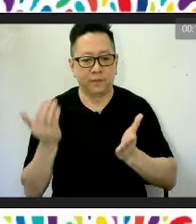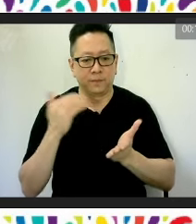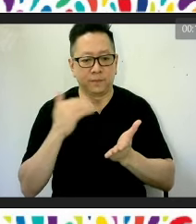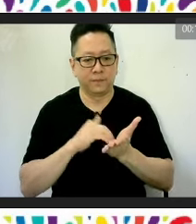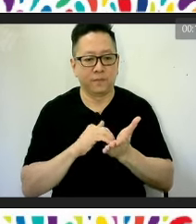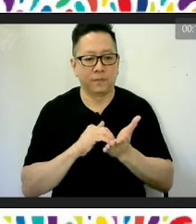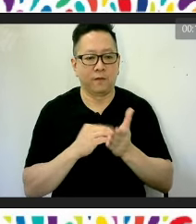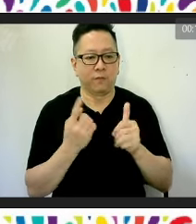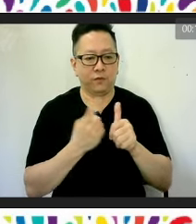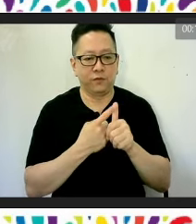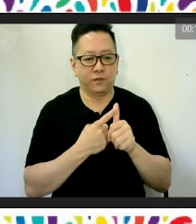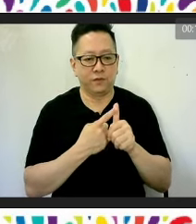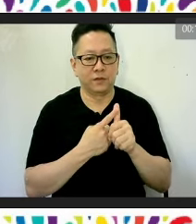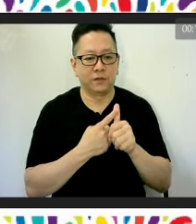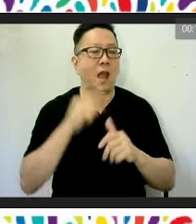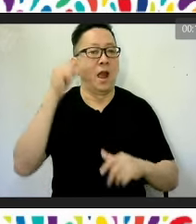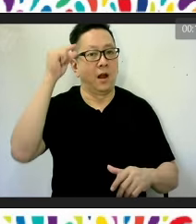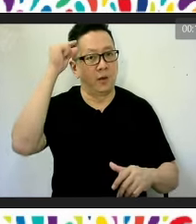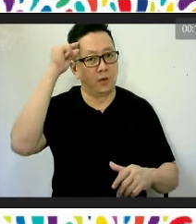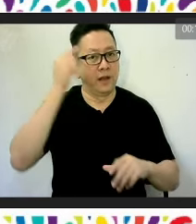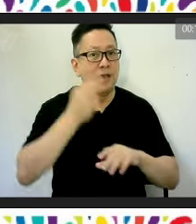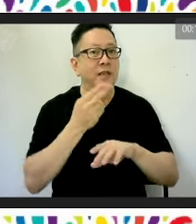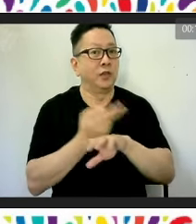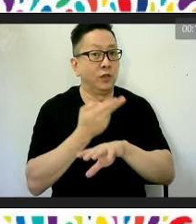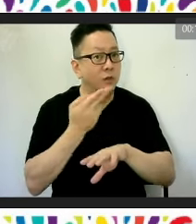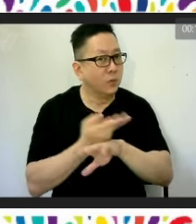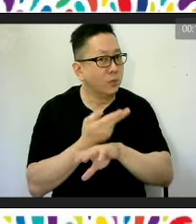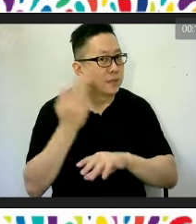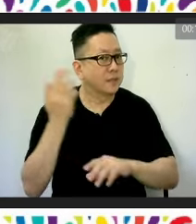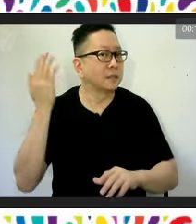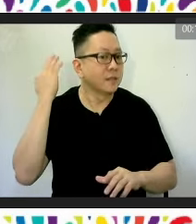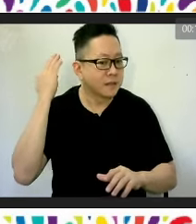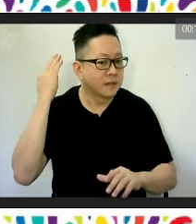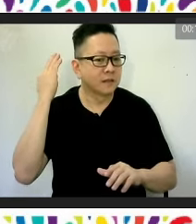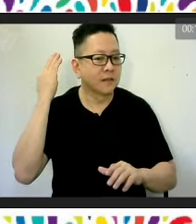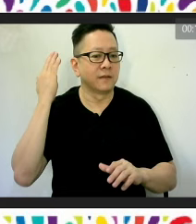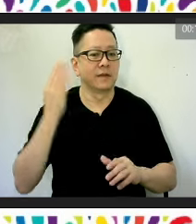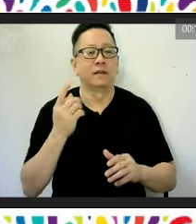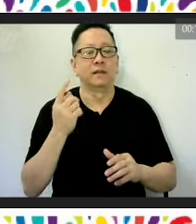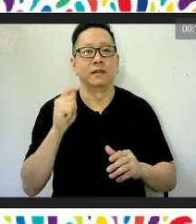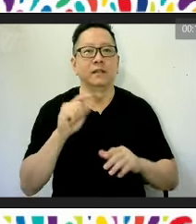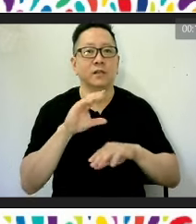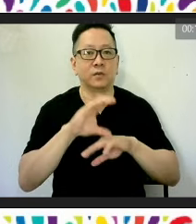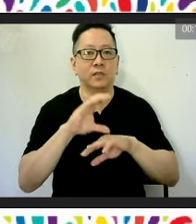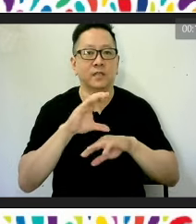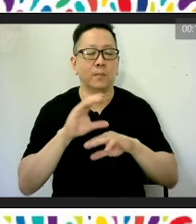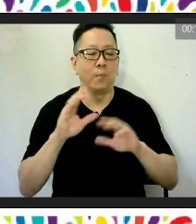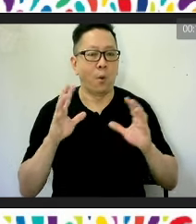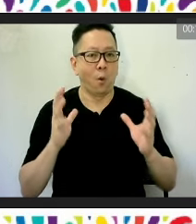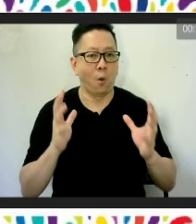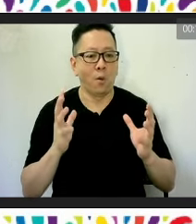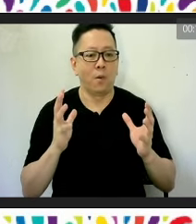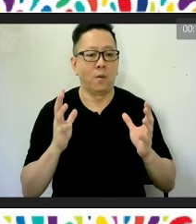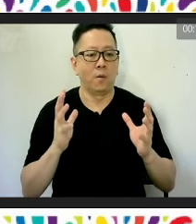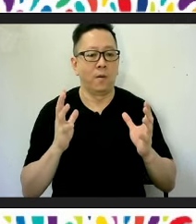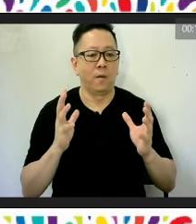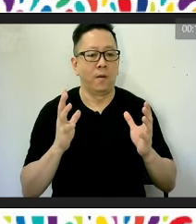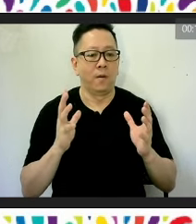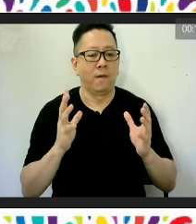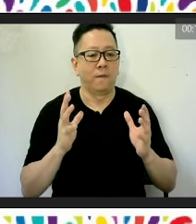again. First, Gray used the crystal ball.